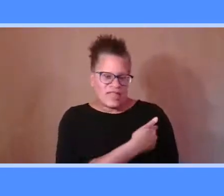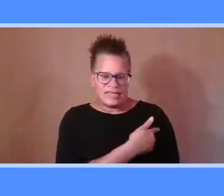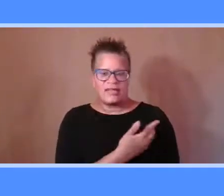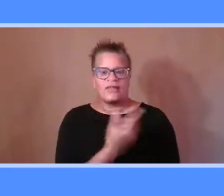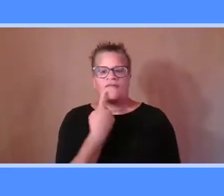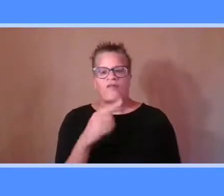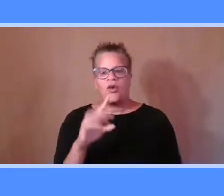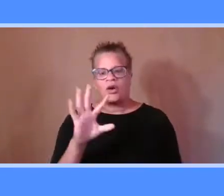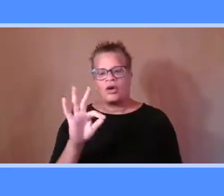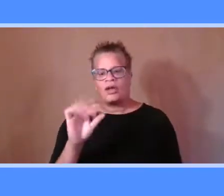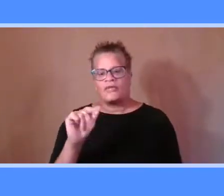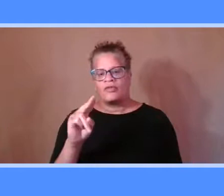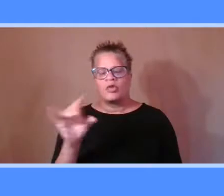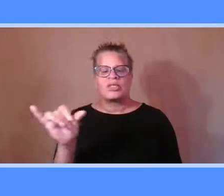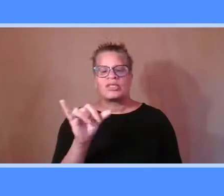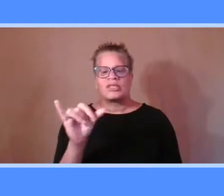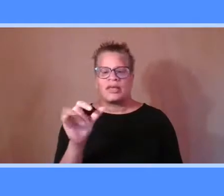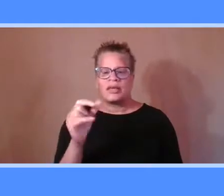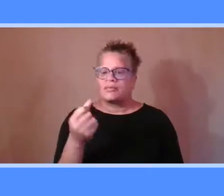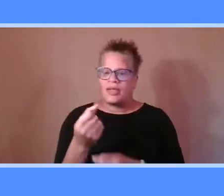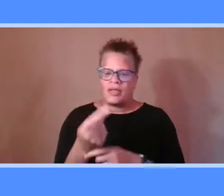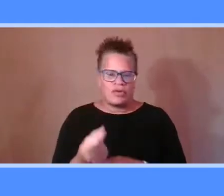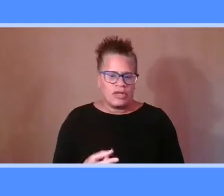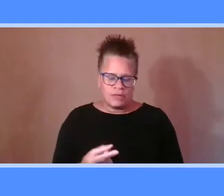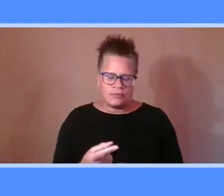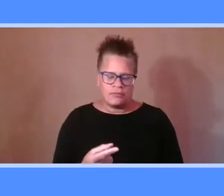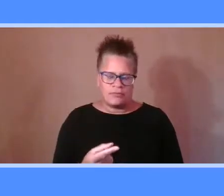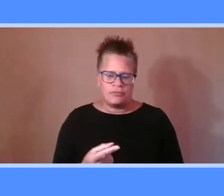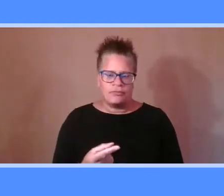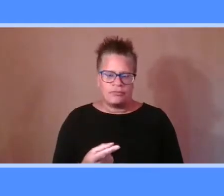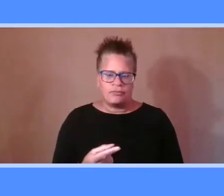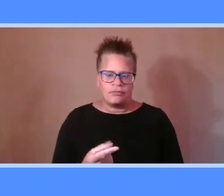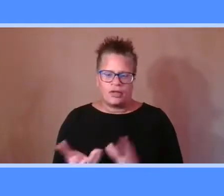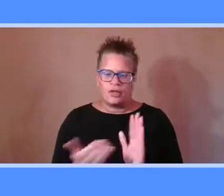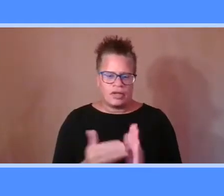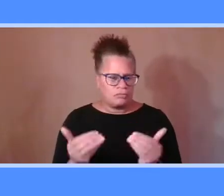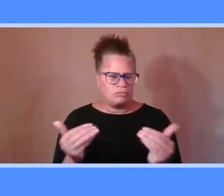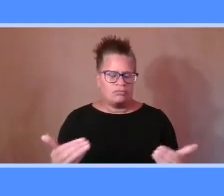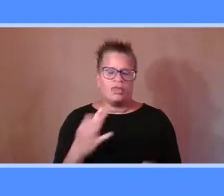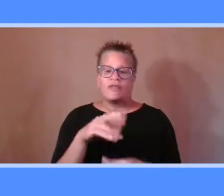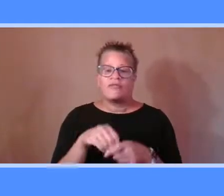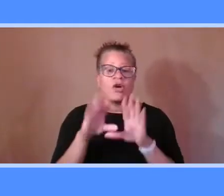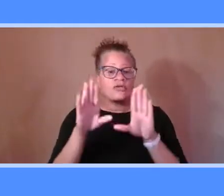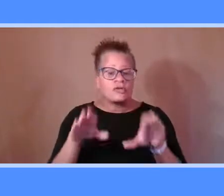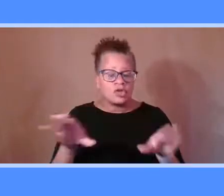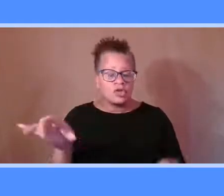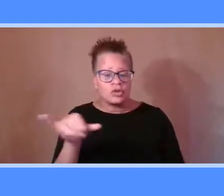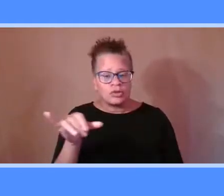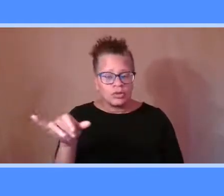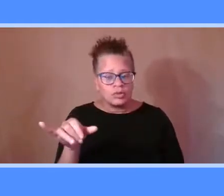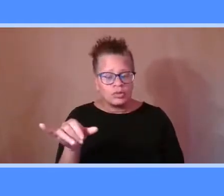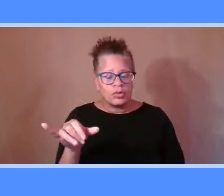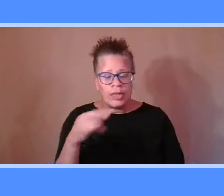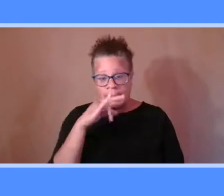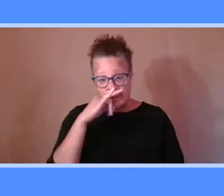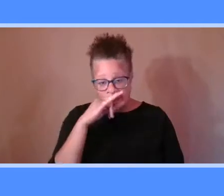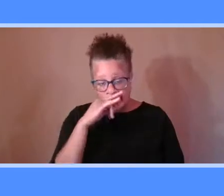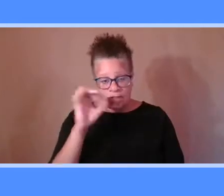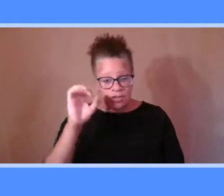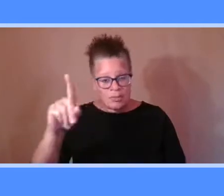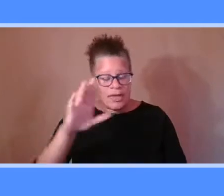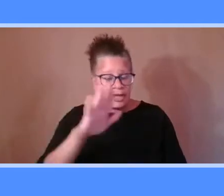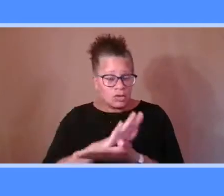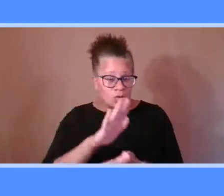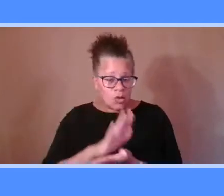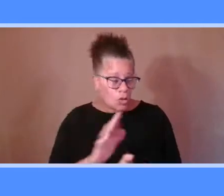the flu, just like you would any year. And this involves children too. So our kids are back in school.